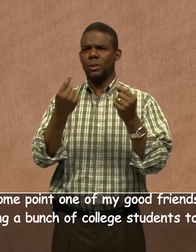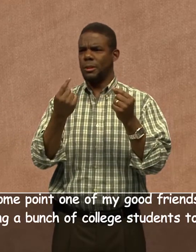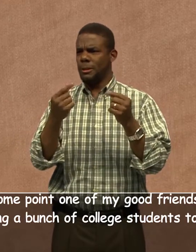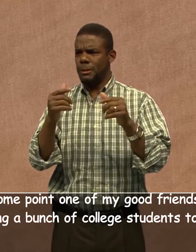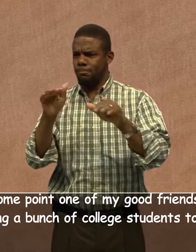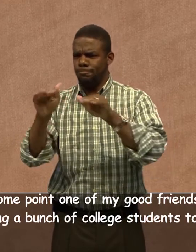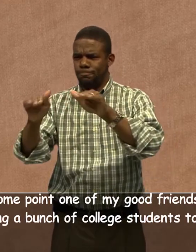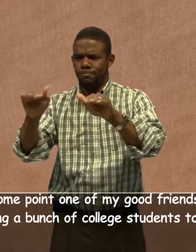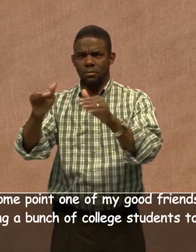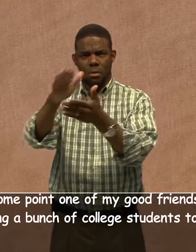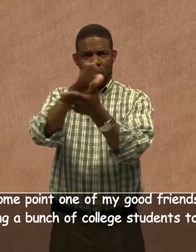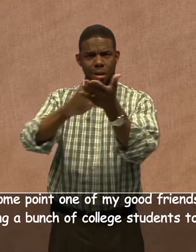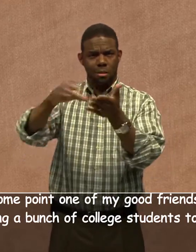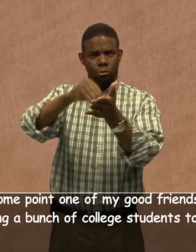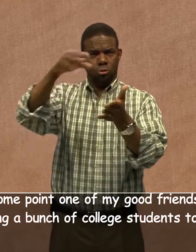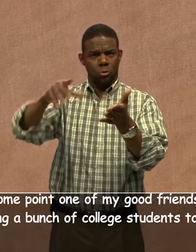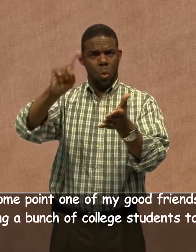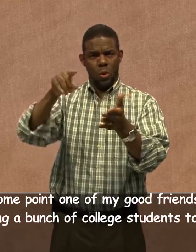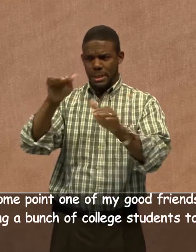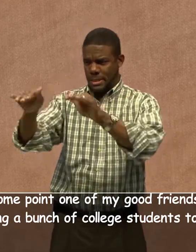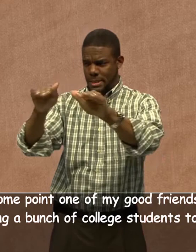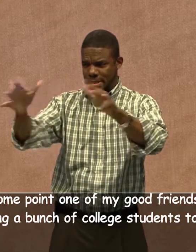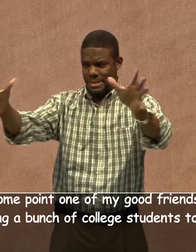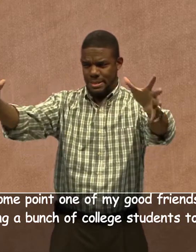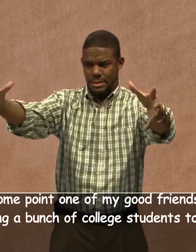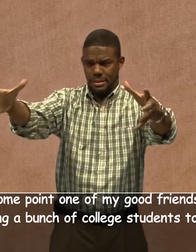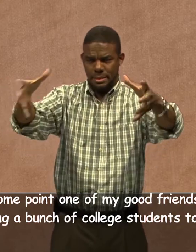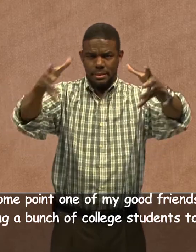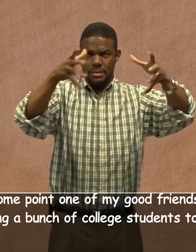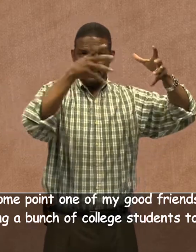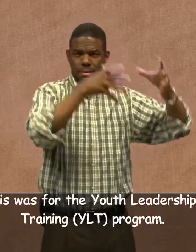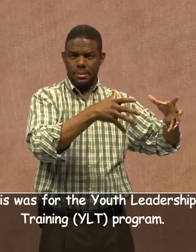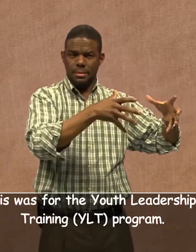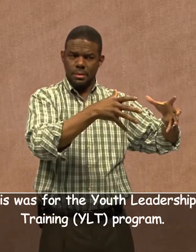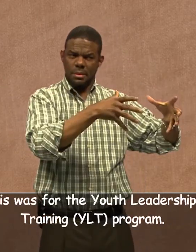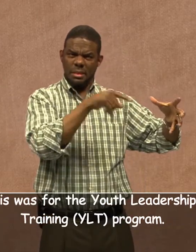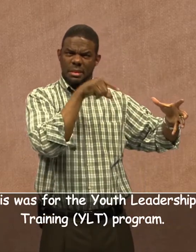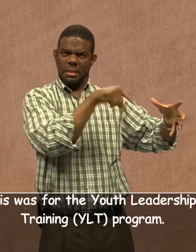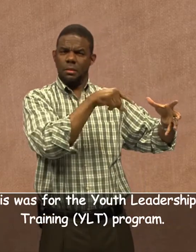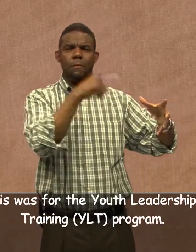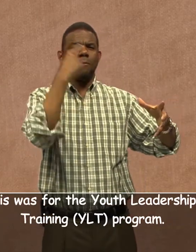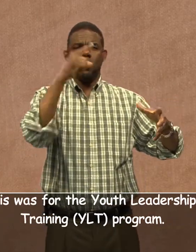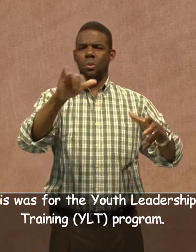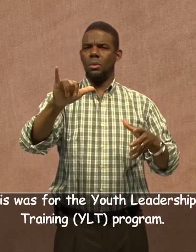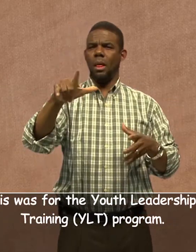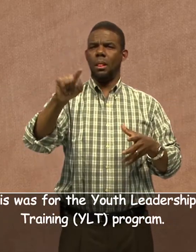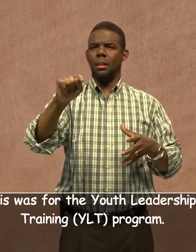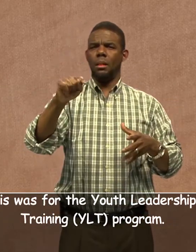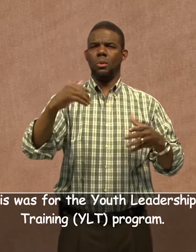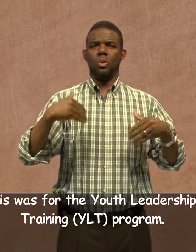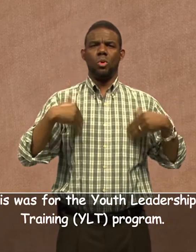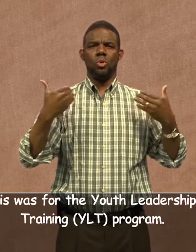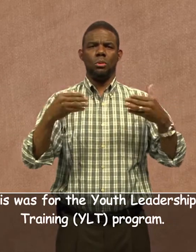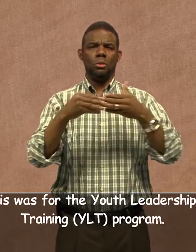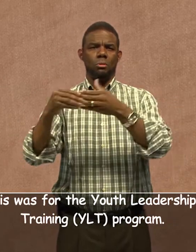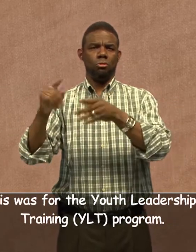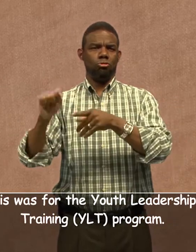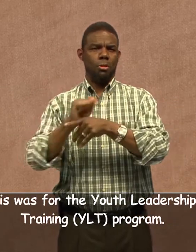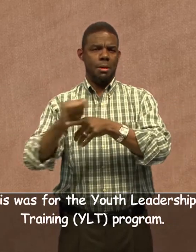one of my good friends started gathering a bunch of college students together. This was for the Youth Leadership Training,